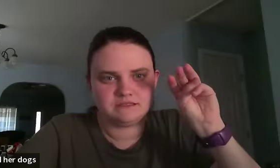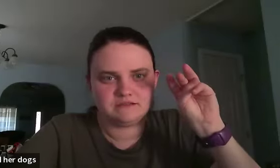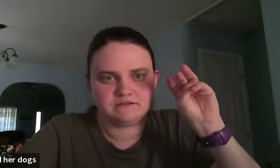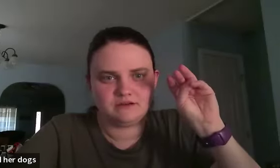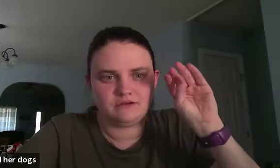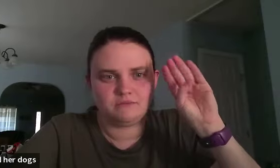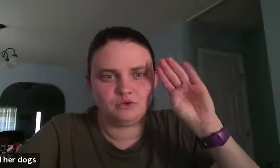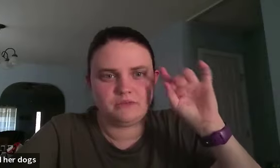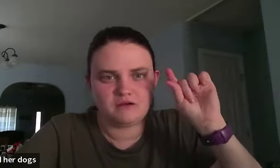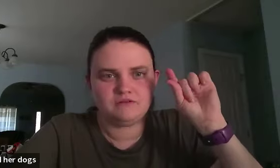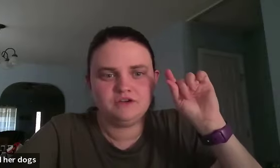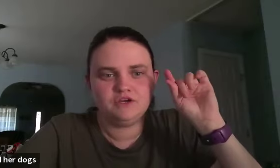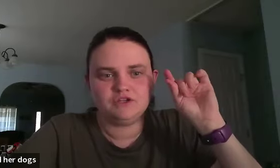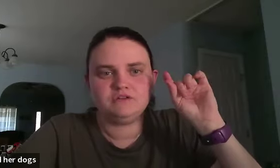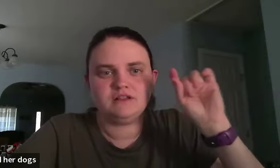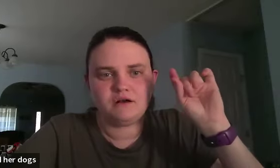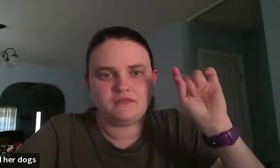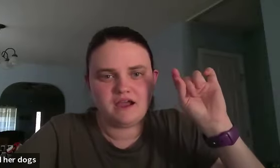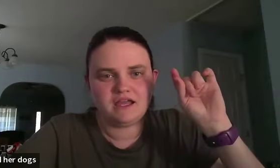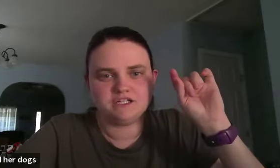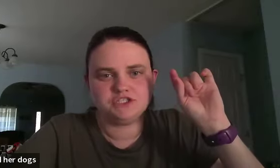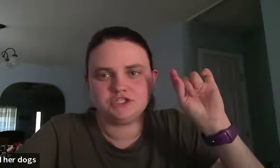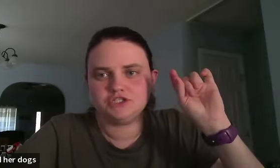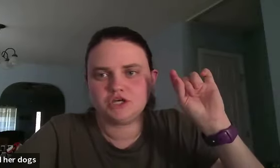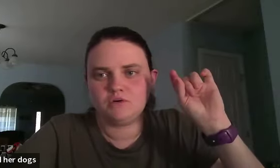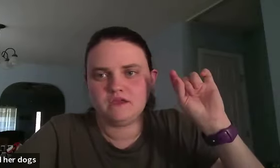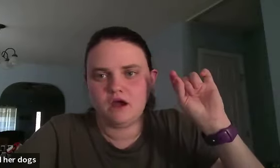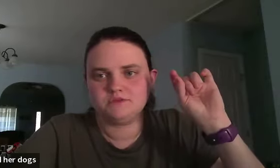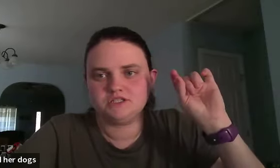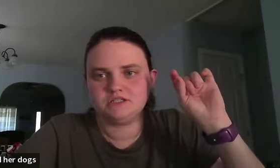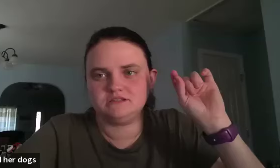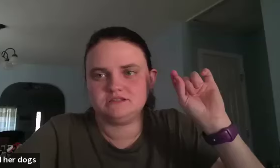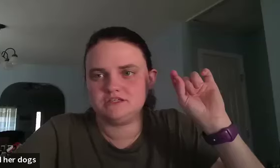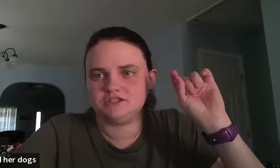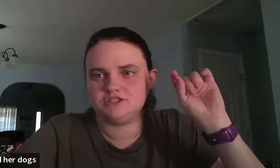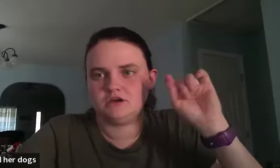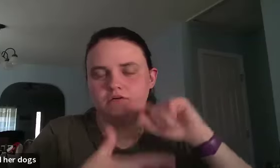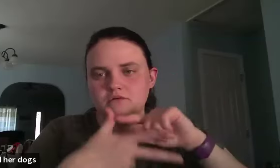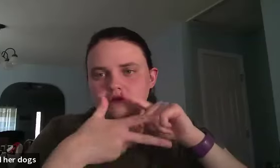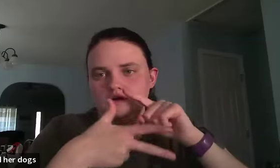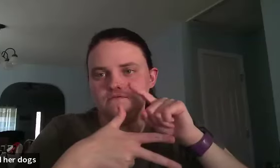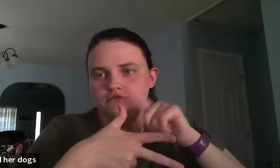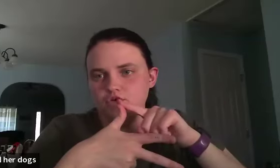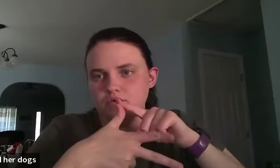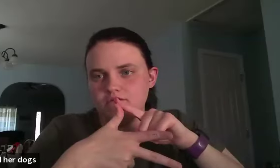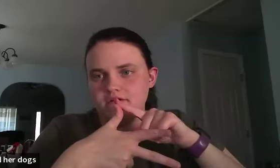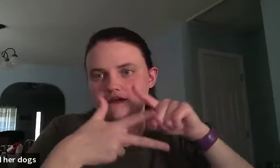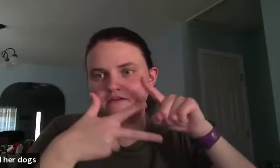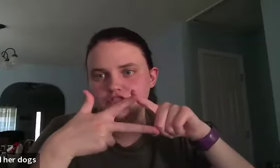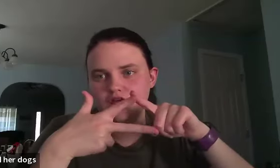dots. They're in the blue background. You click on that and it should show the options. It should show view profile,